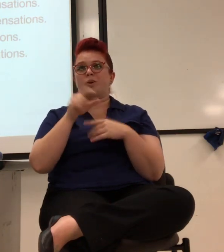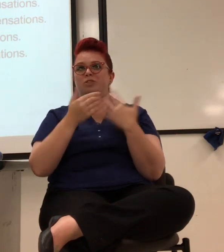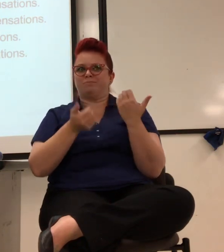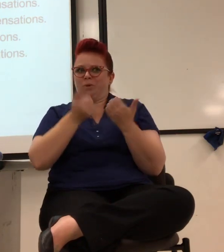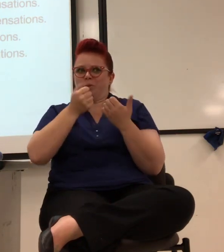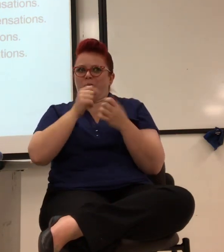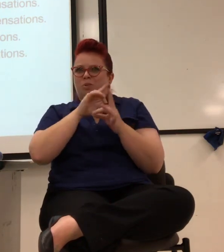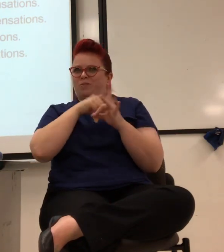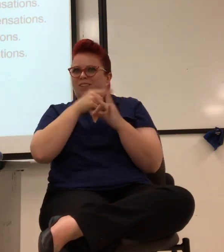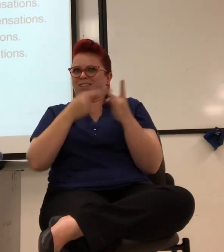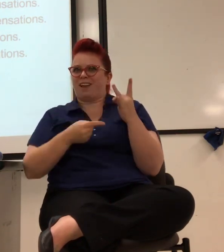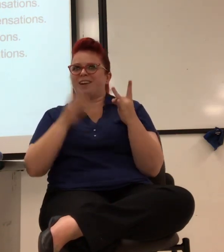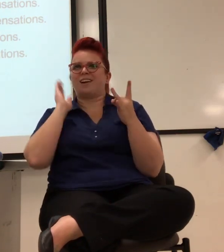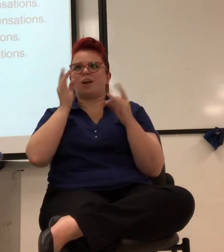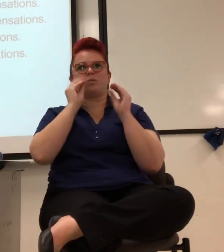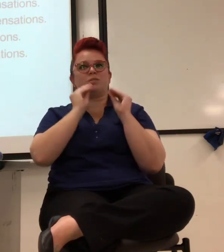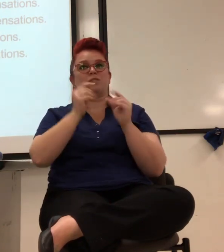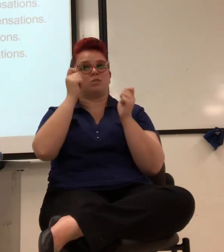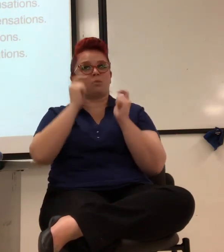of either acidosis